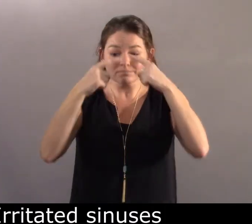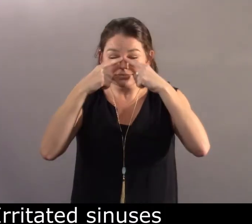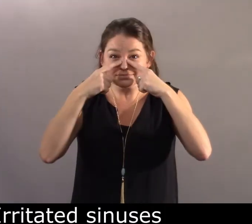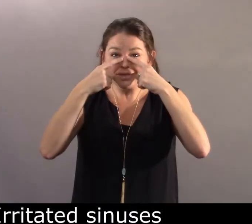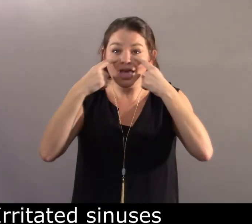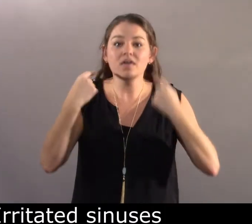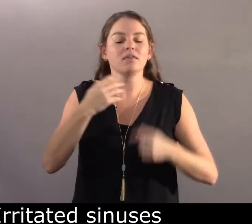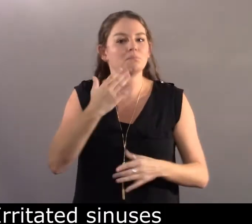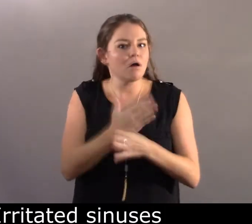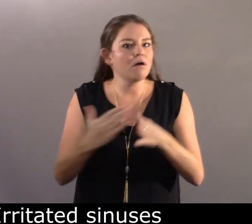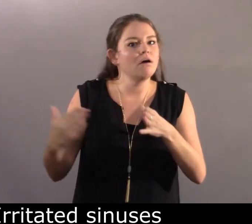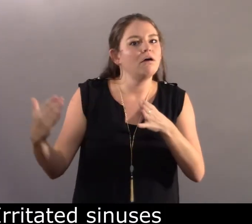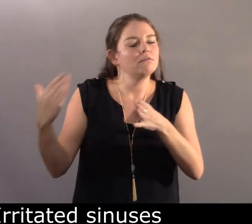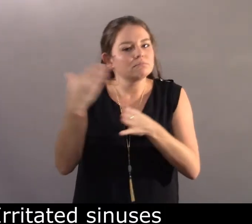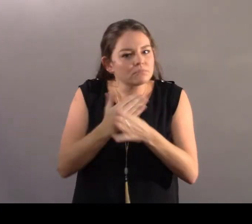irritated sinuses,